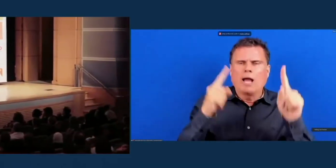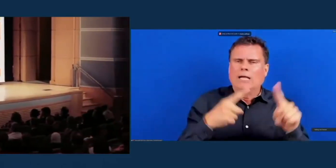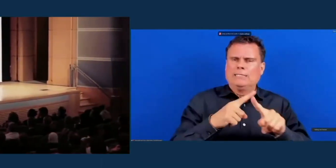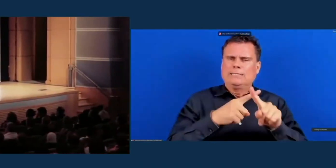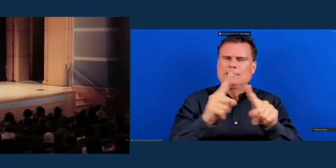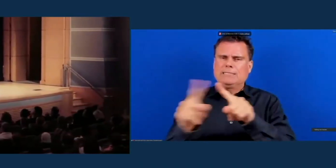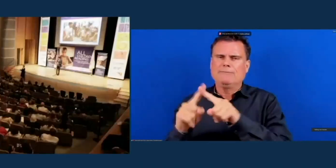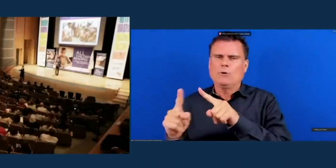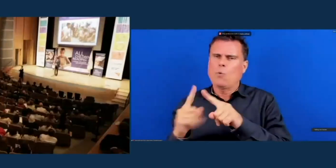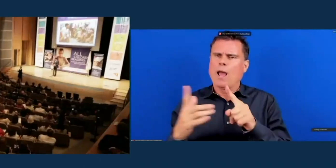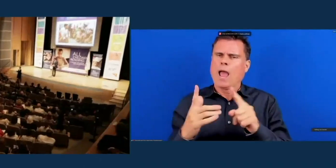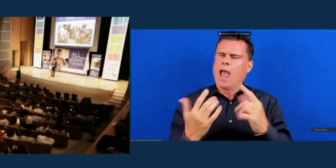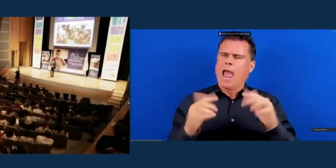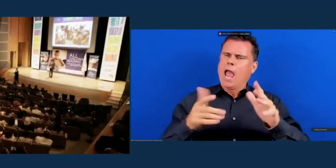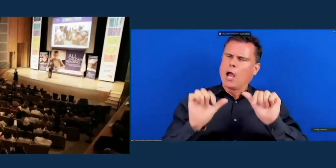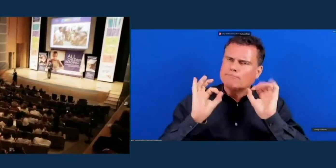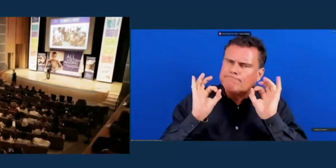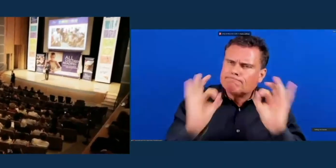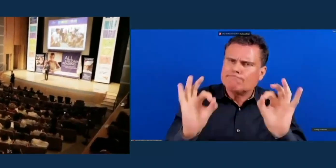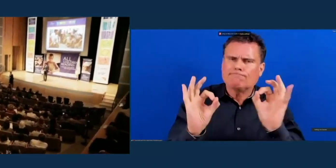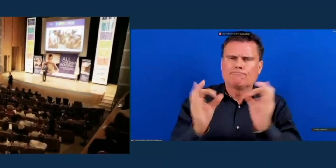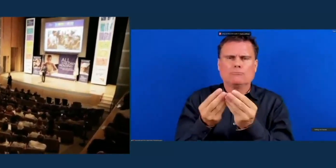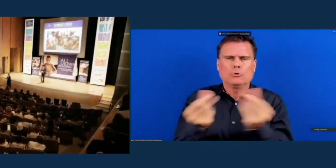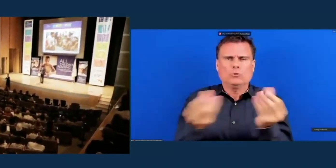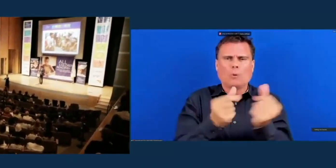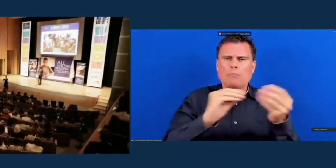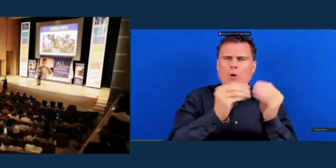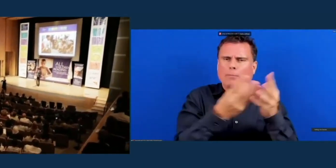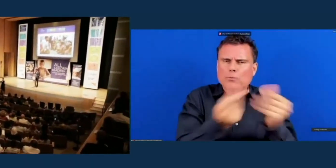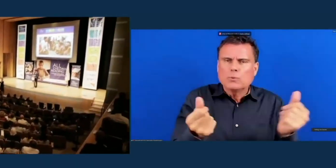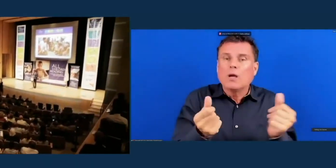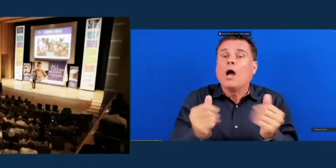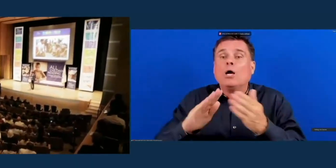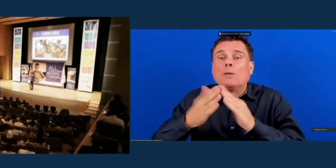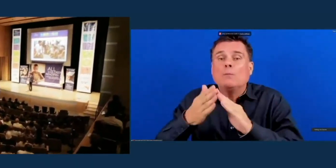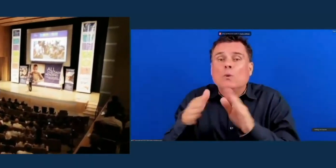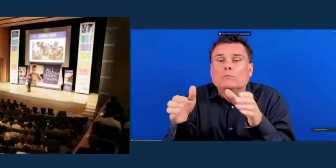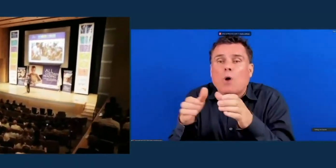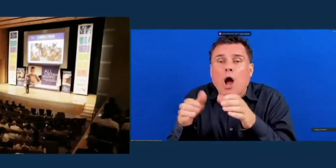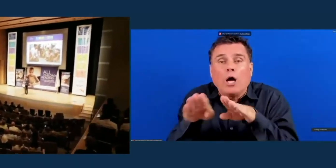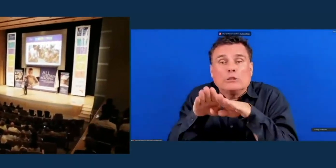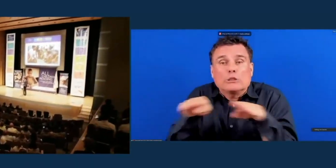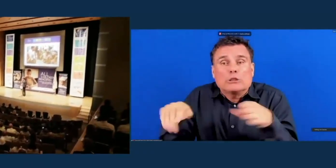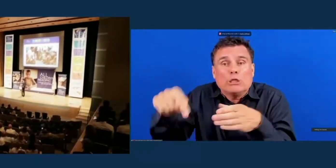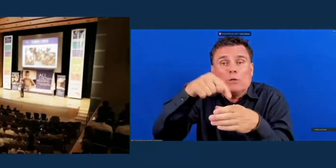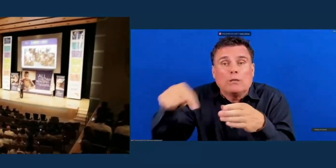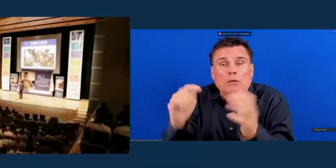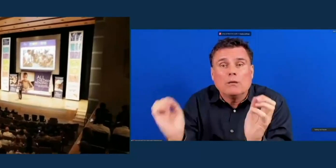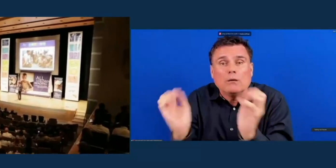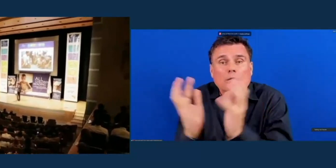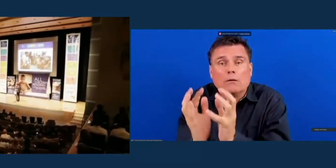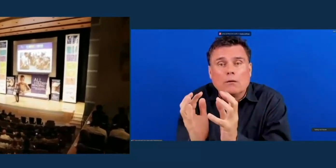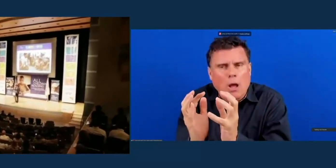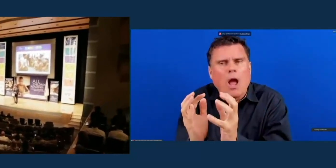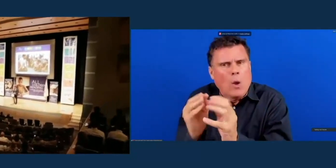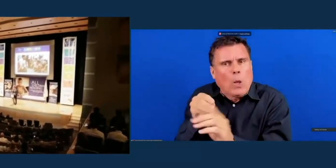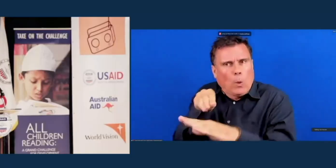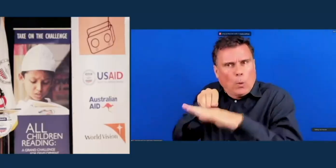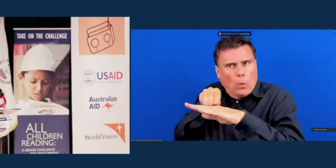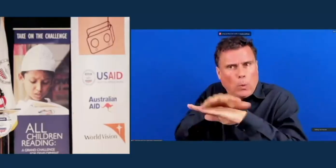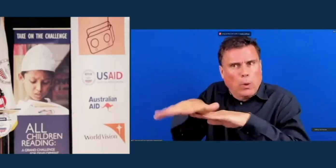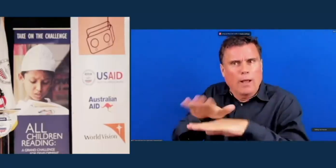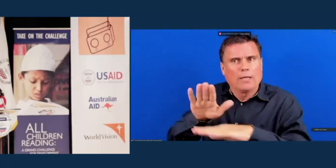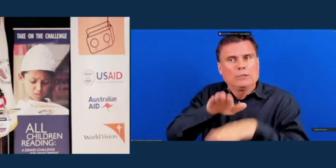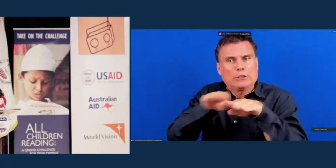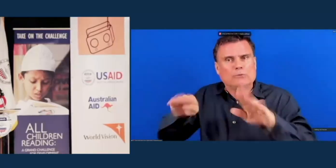small communities of people and children, but affect the lives of millions. Over 450